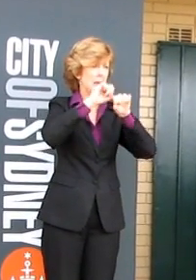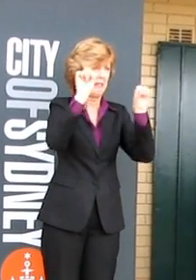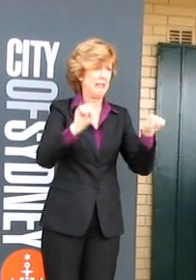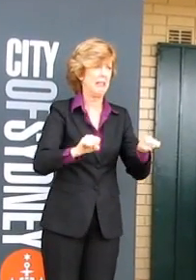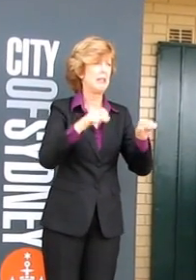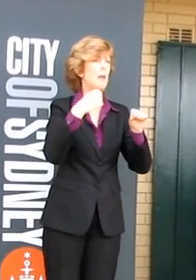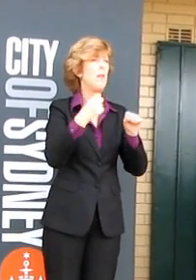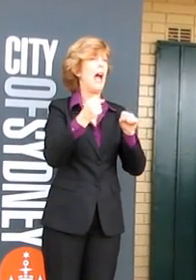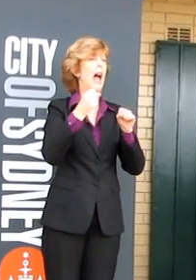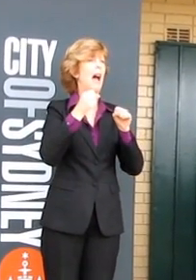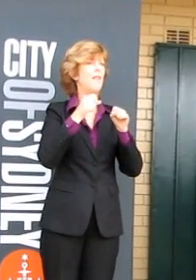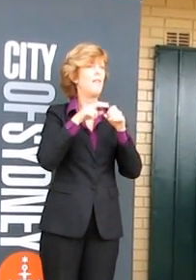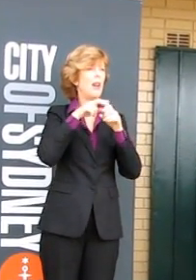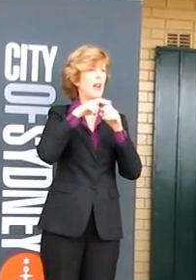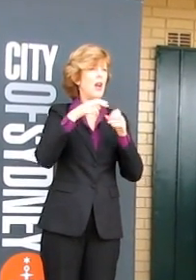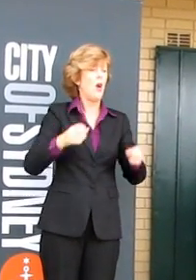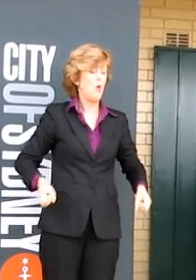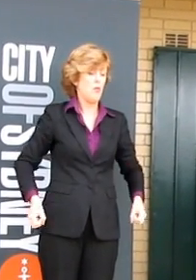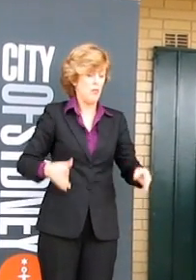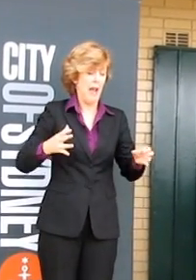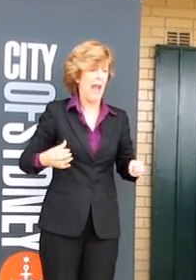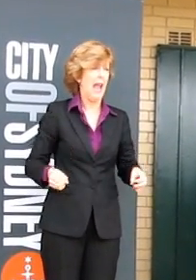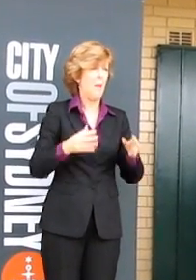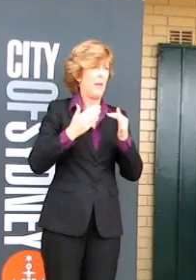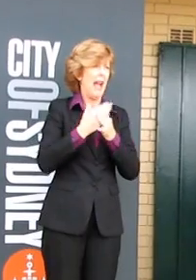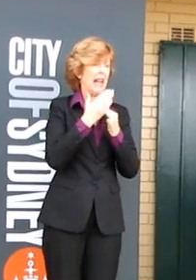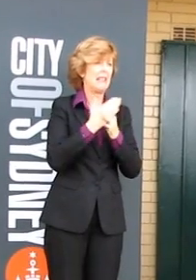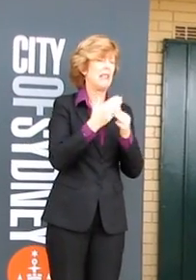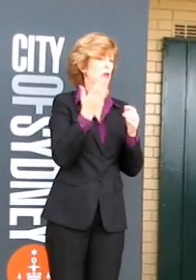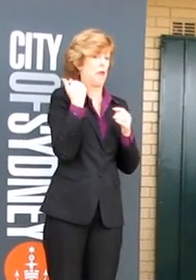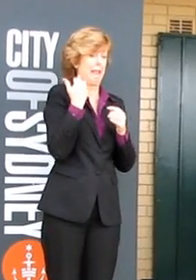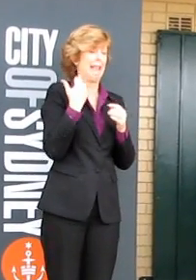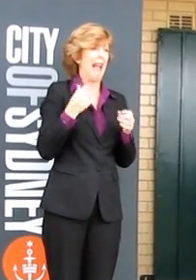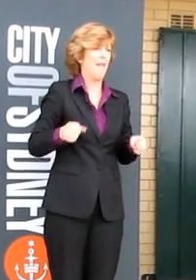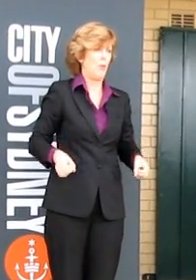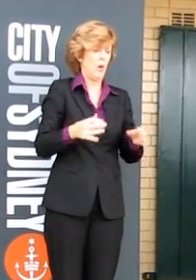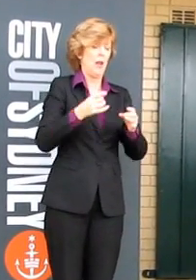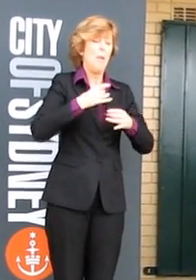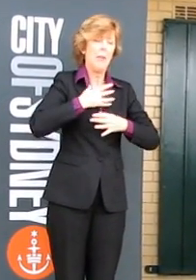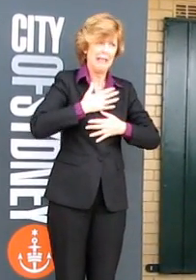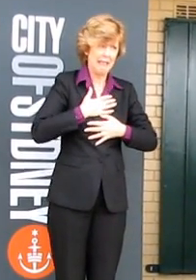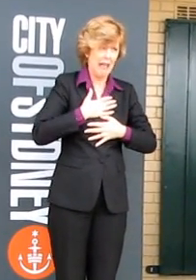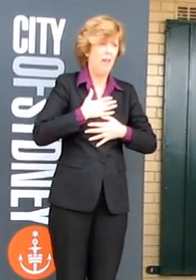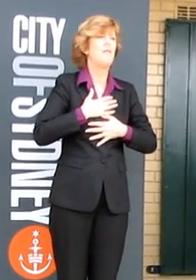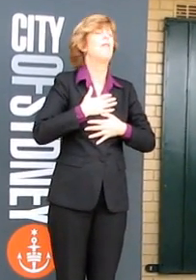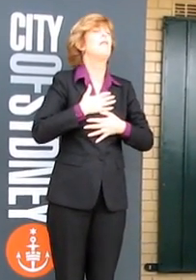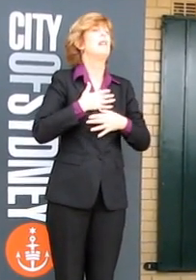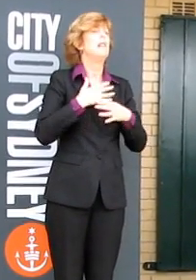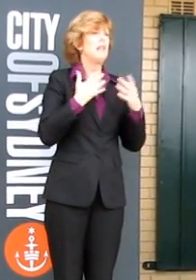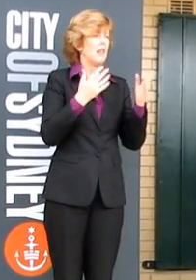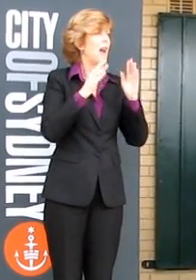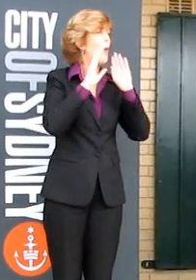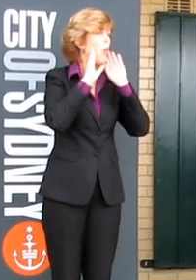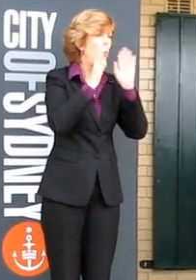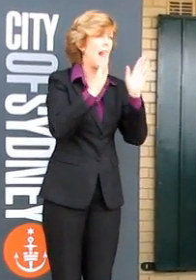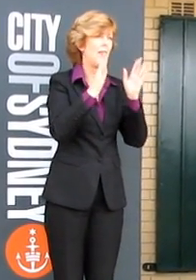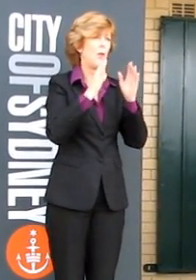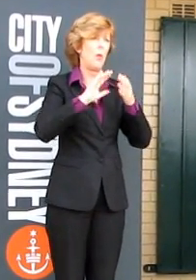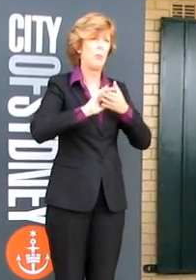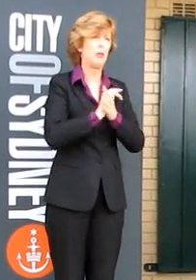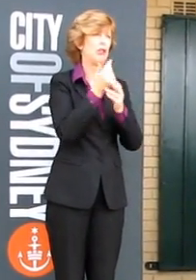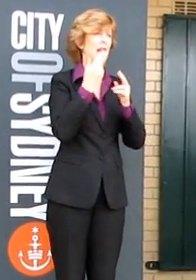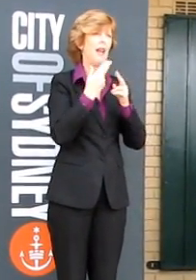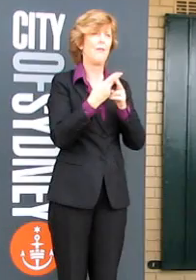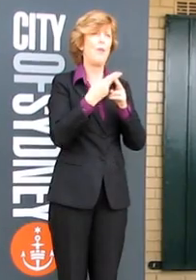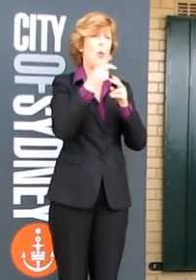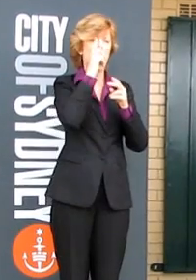easy access. Having been in a wheelchair quite recently and having to go and get into a pool, I appreciate how fabulous that will be for people who have